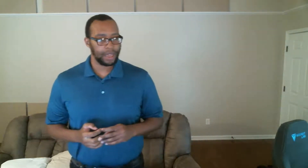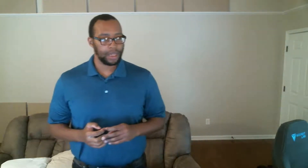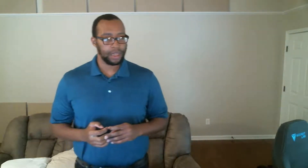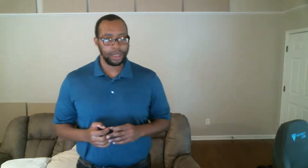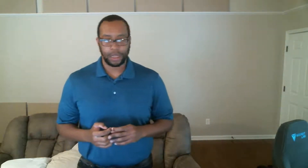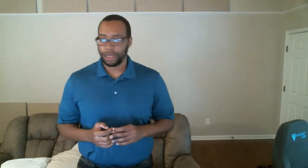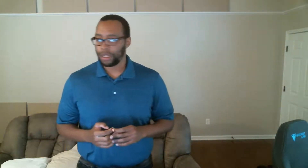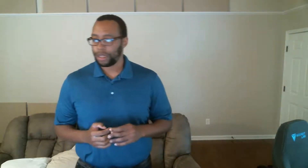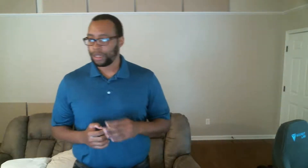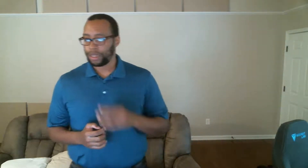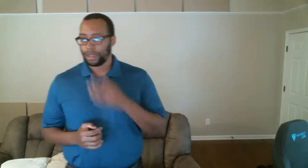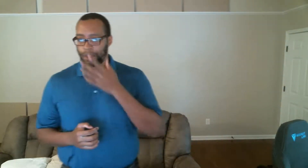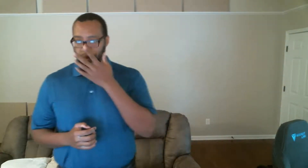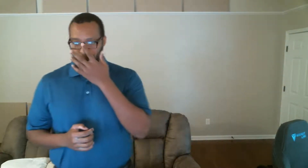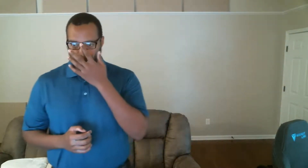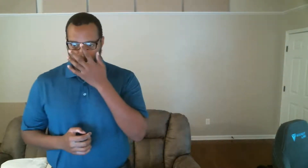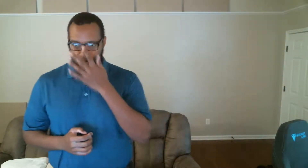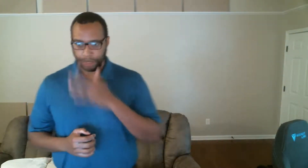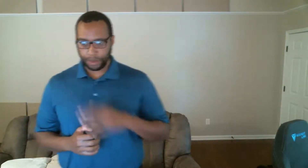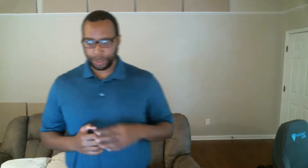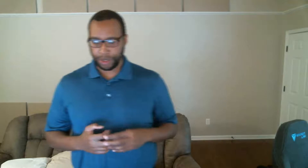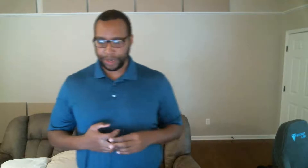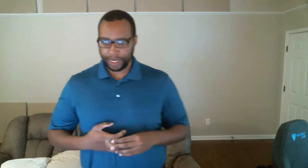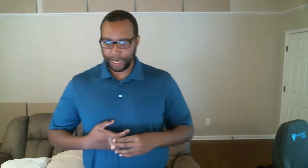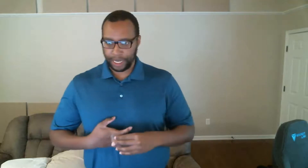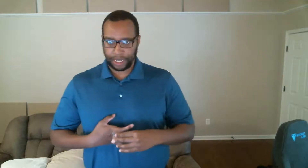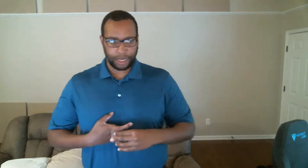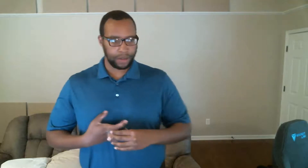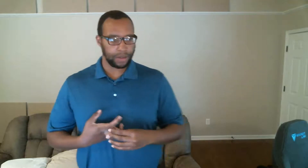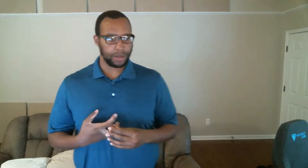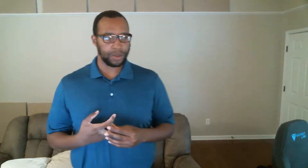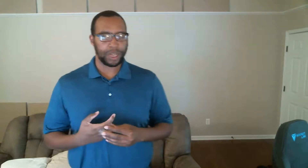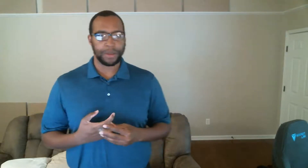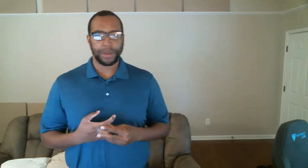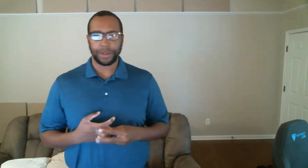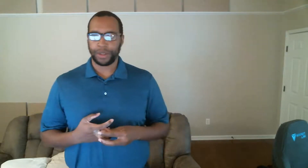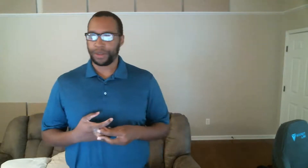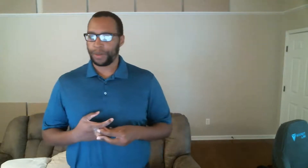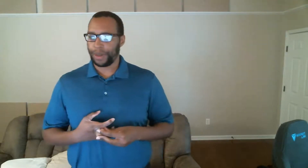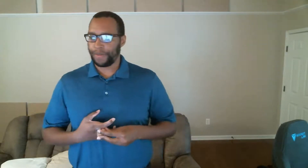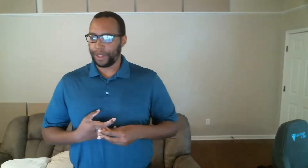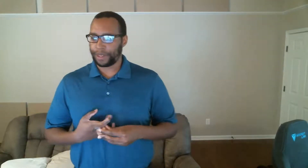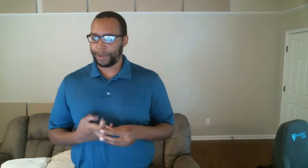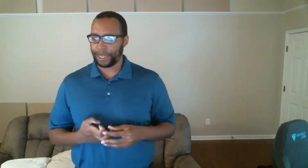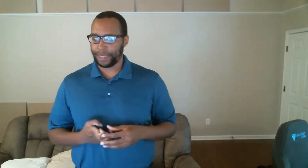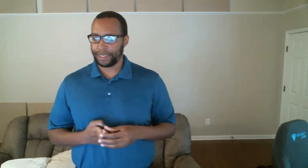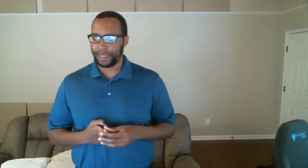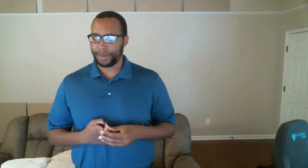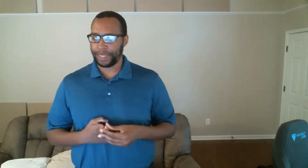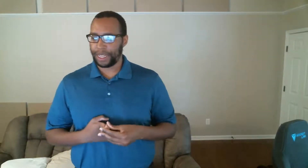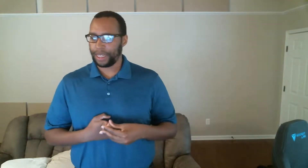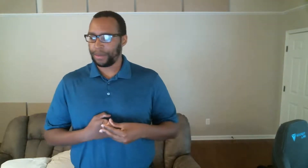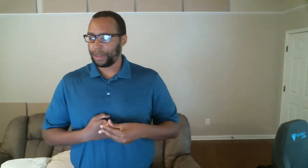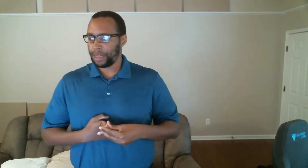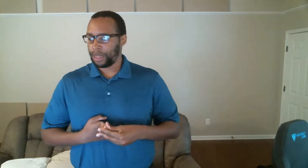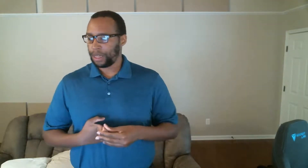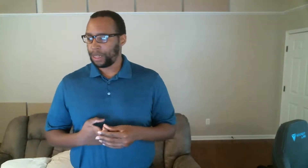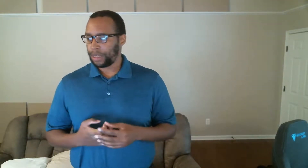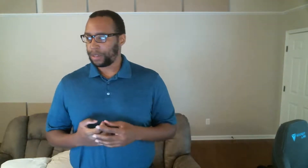everybody. We're trying double streaming tonight. So we're trying to be on YouTube and Facebook at the same time. So let